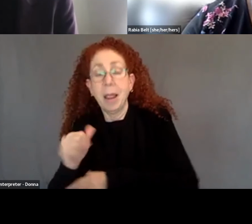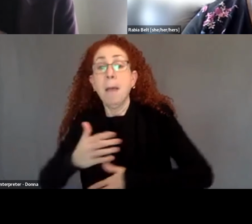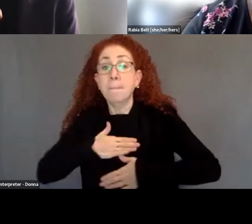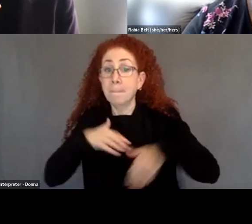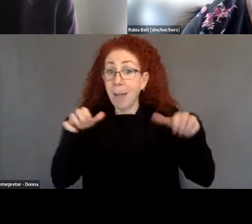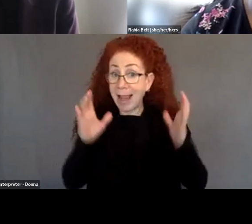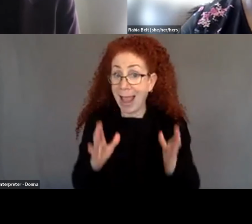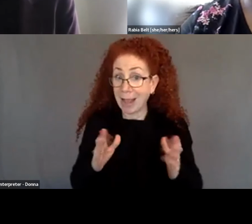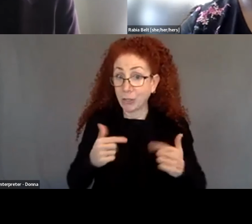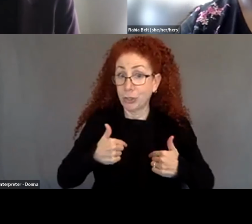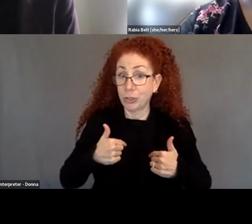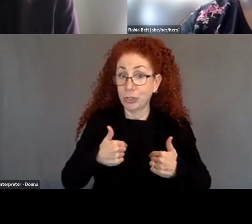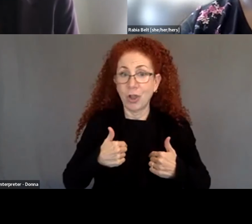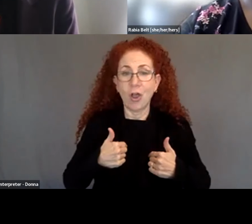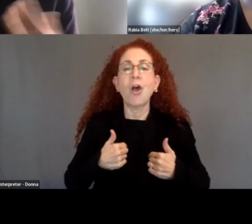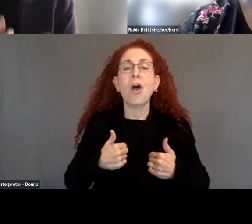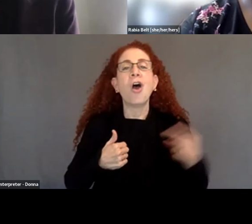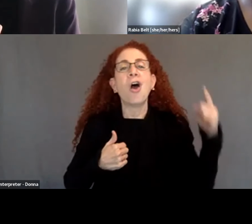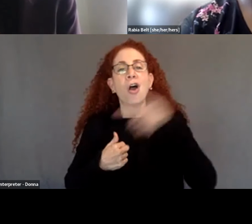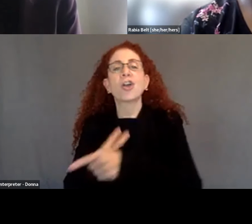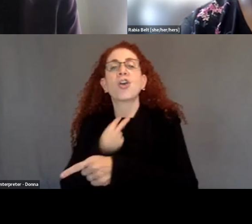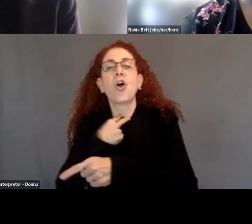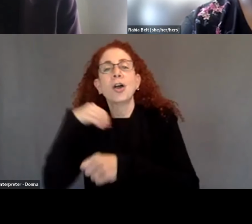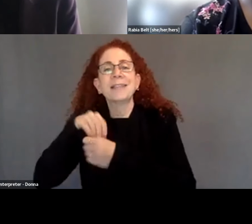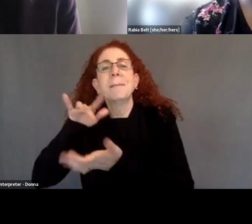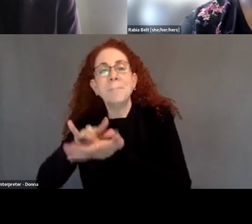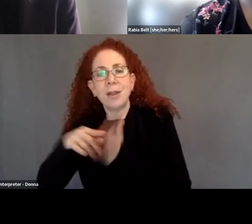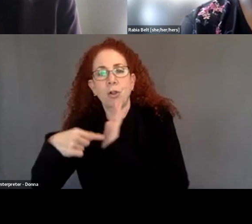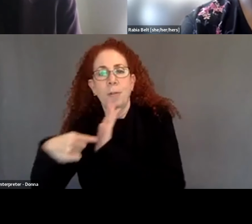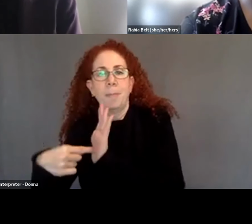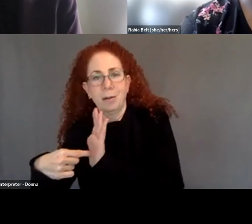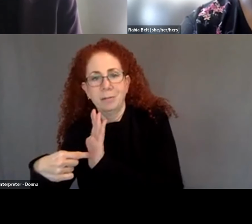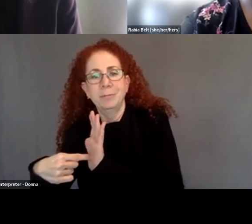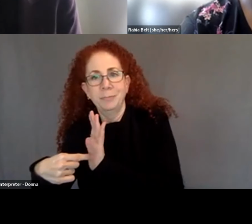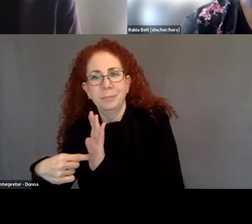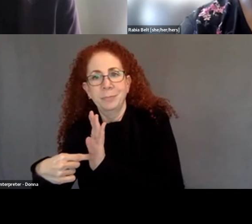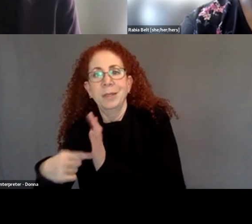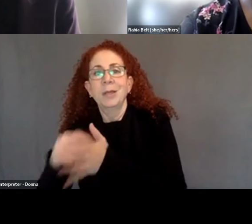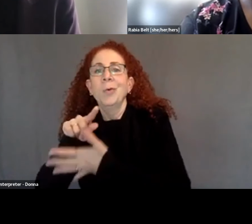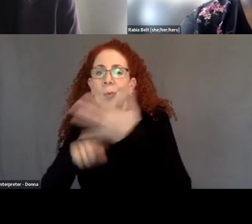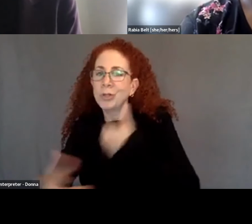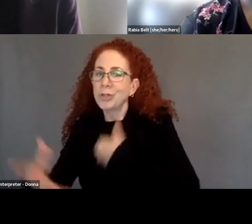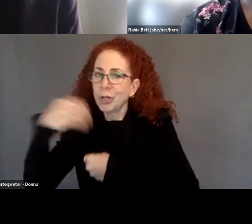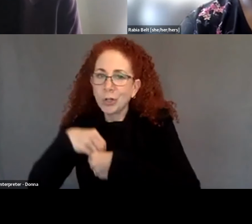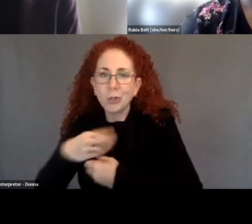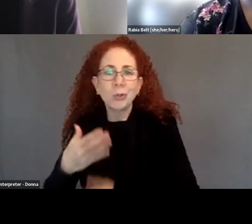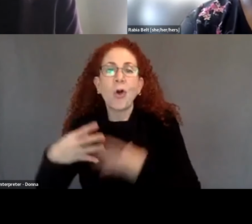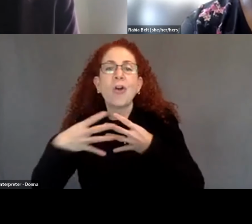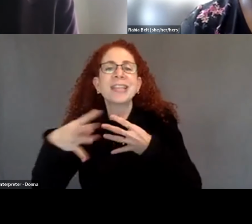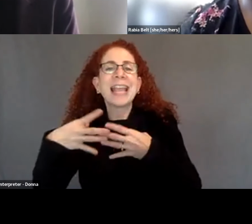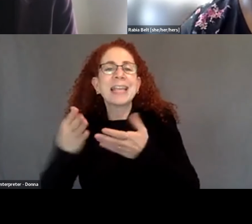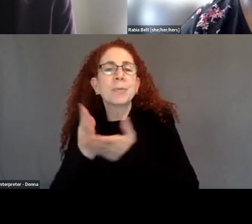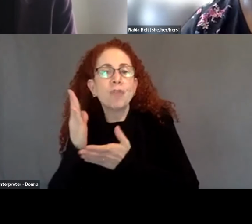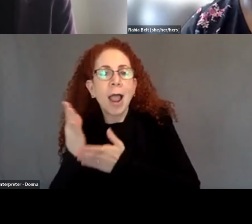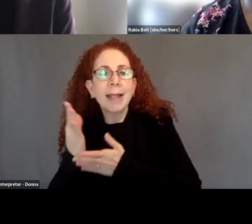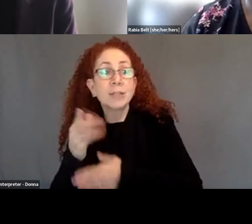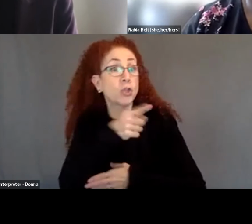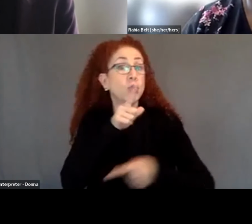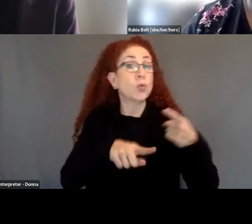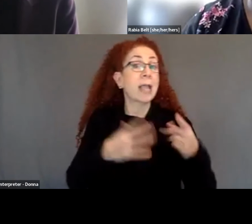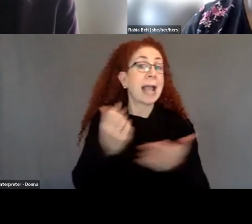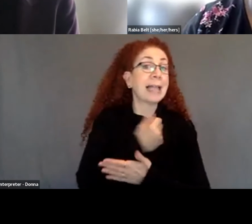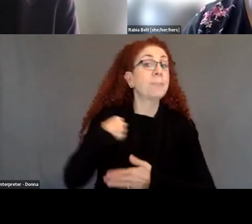much kind of caught in the medicalized model with all that sort of goes with that, like including the sort of the gatekeeping, right? The idea that you don't get to claim this,